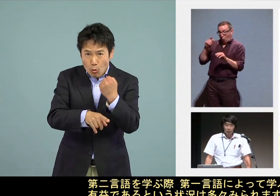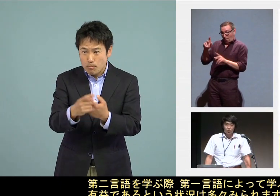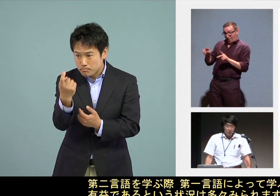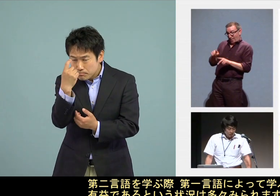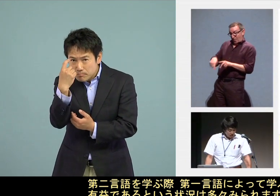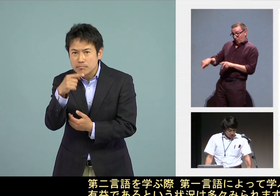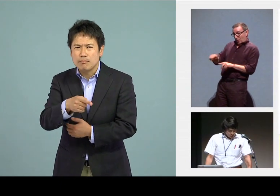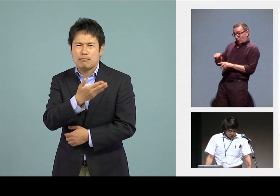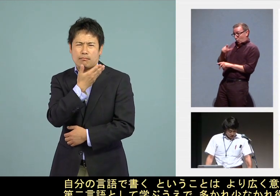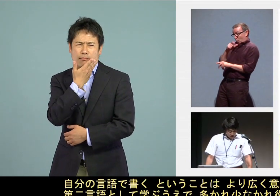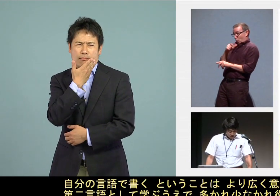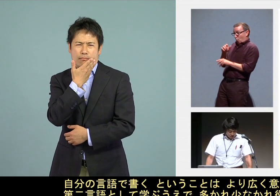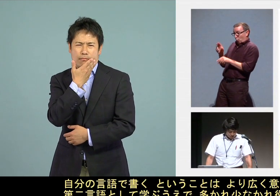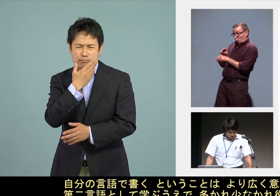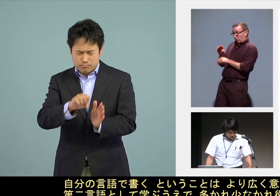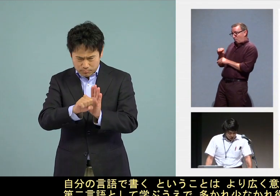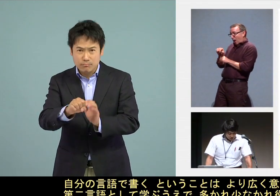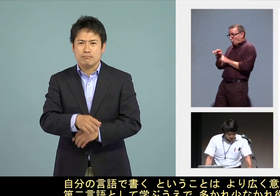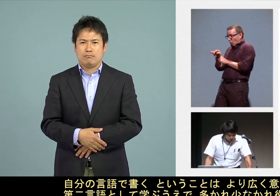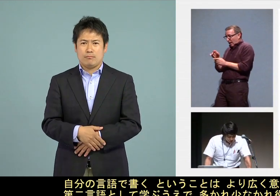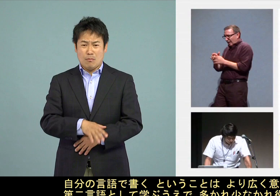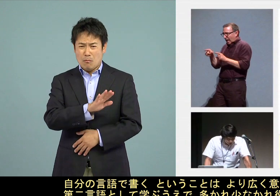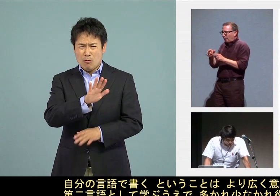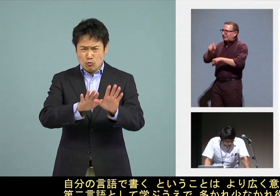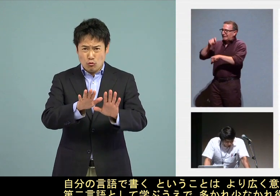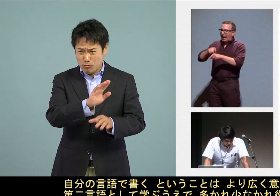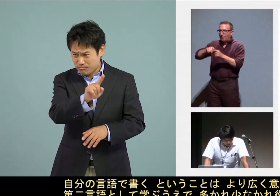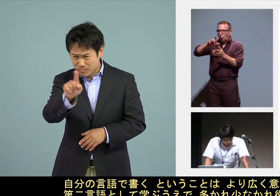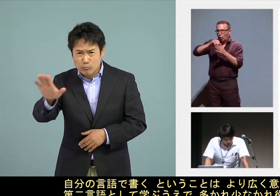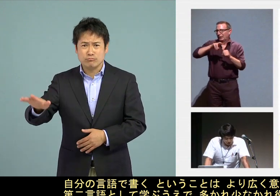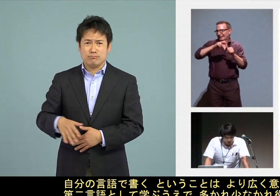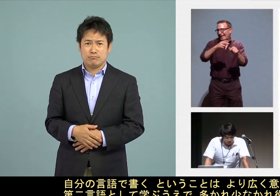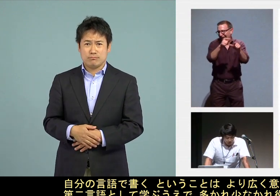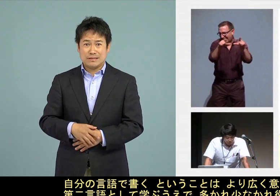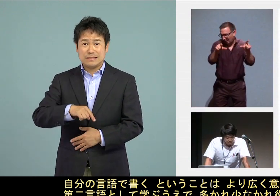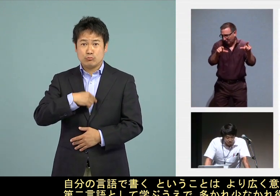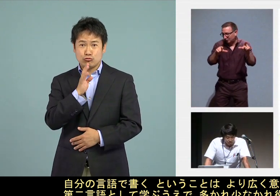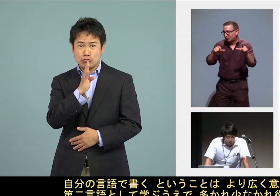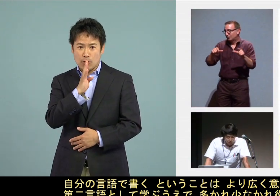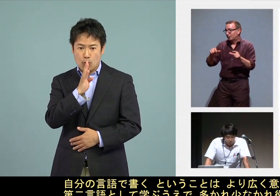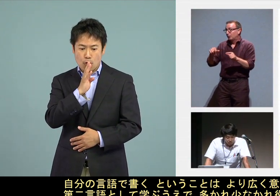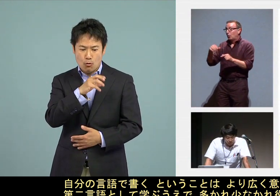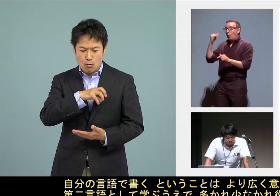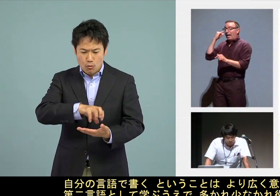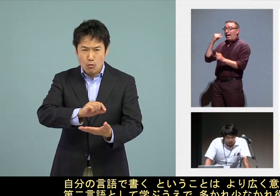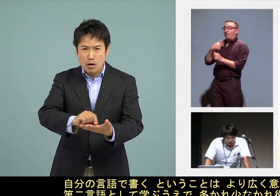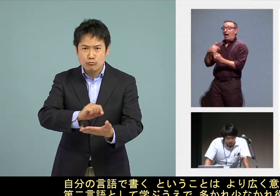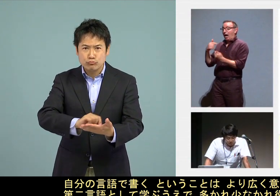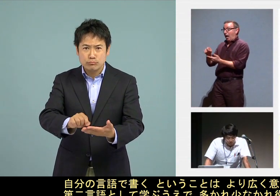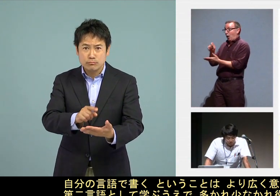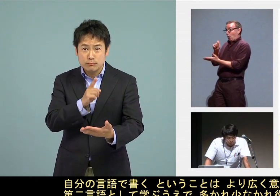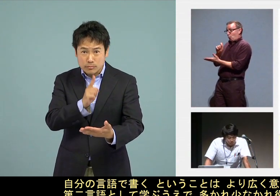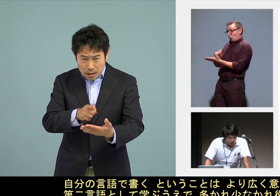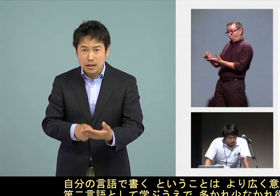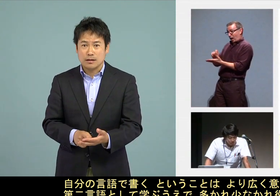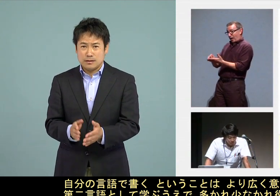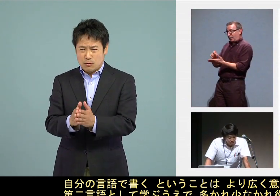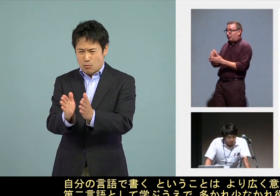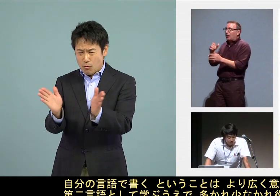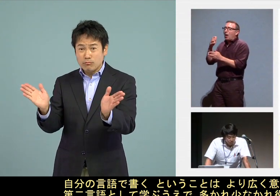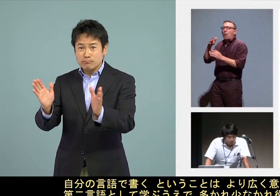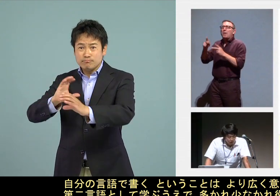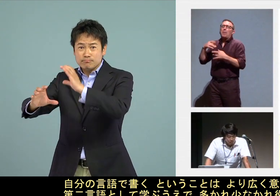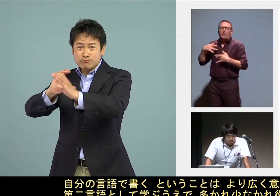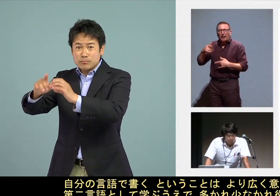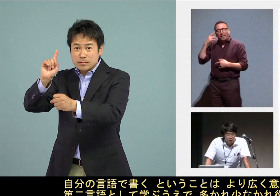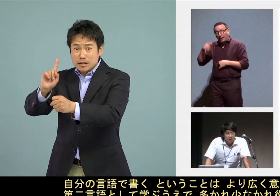first language. Thus, to write in one's first language is more or less beneficial to learn a